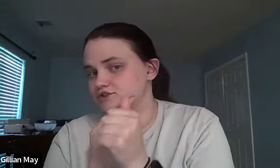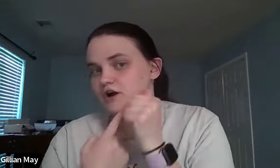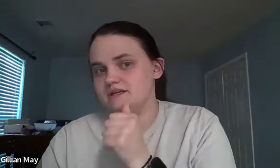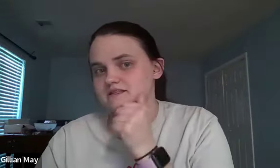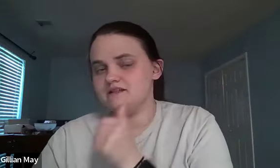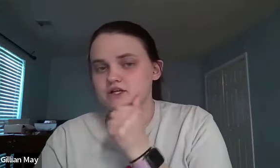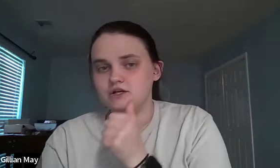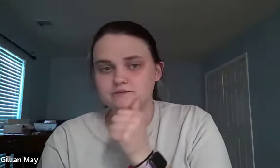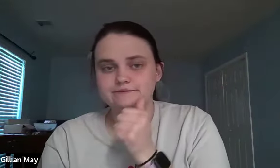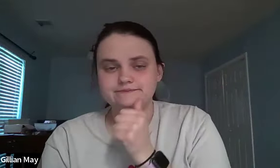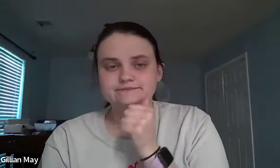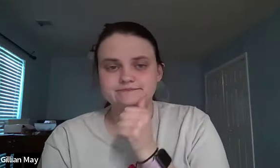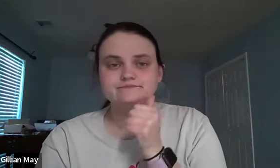jaw, basically, girl.